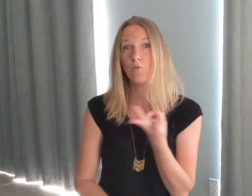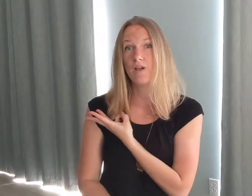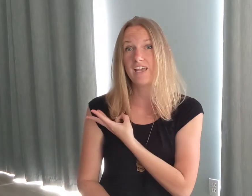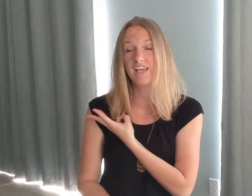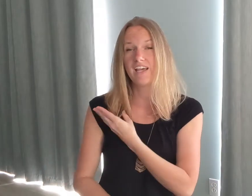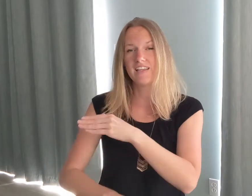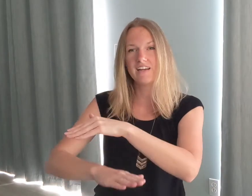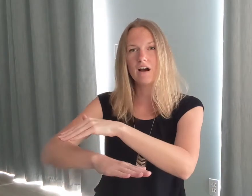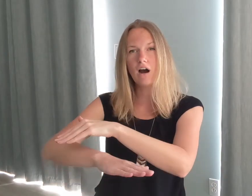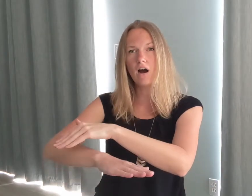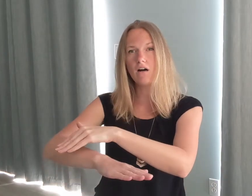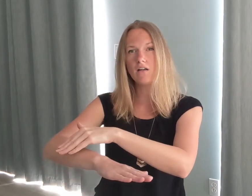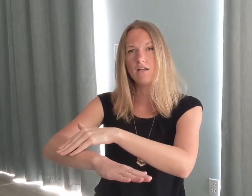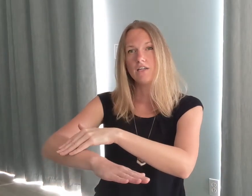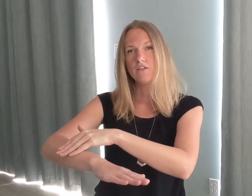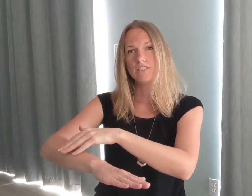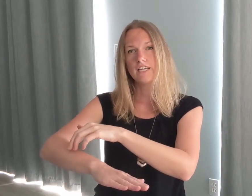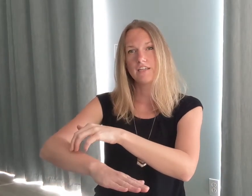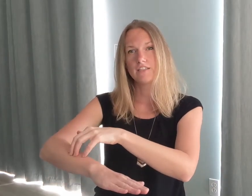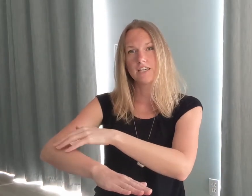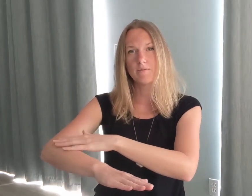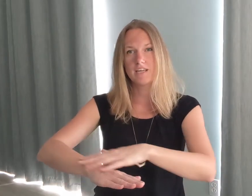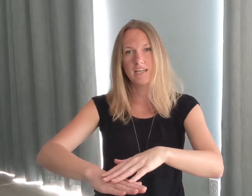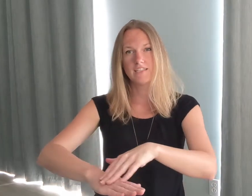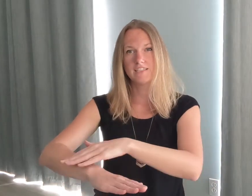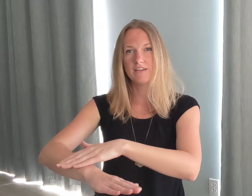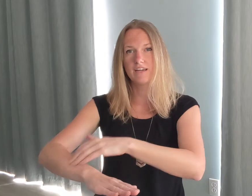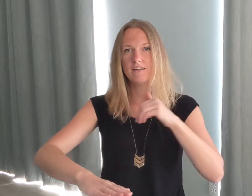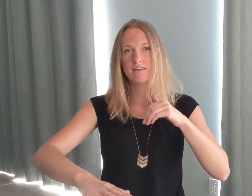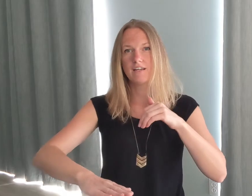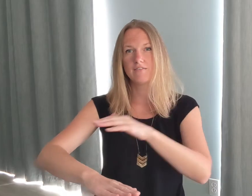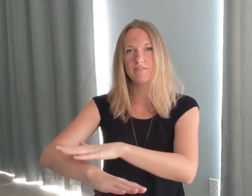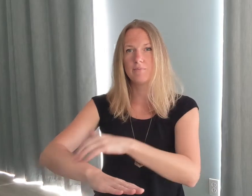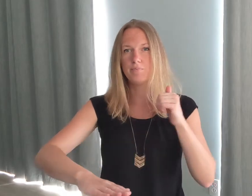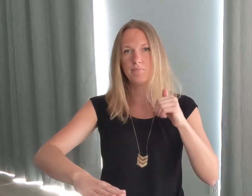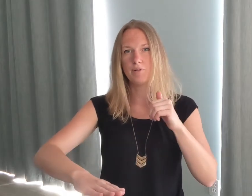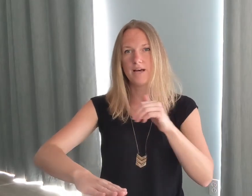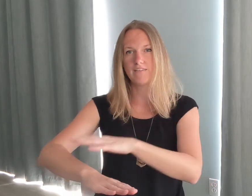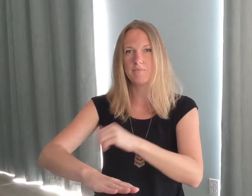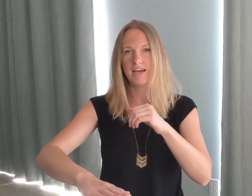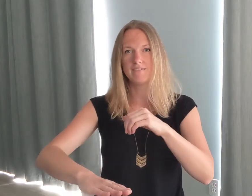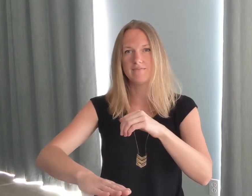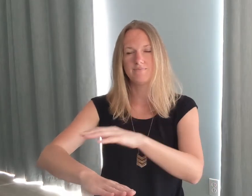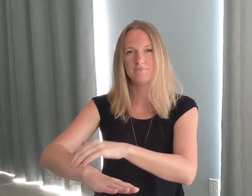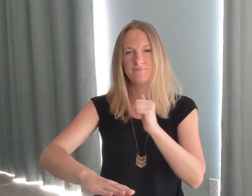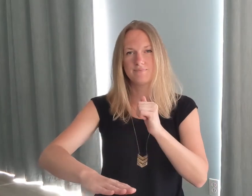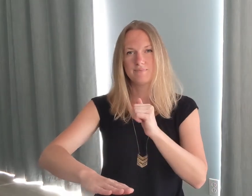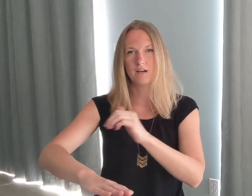we, and then call, you take your dominant hand and it's out here, and you kind of pull back from that, call.